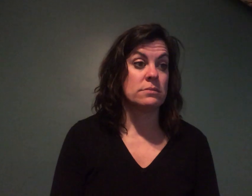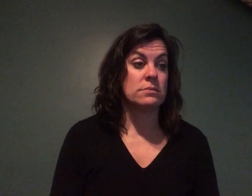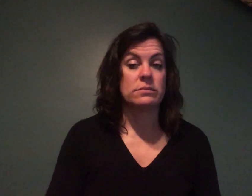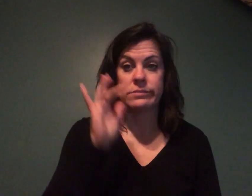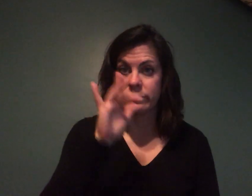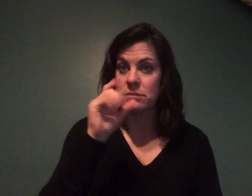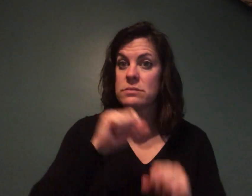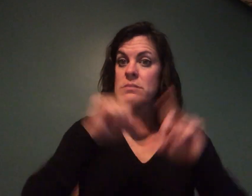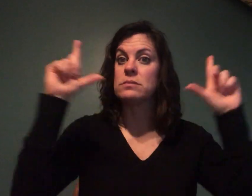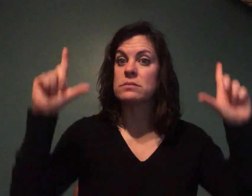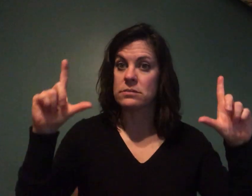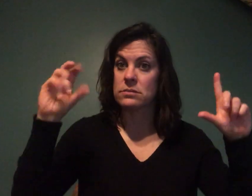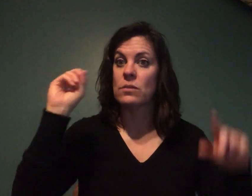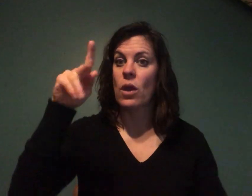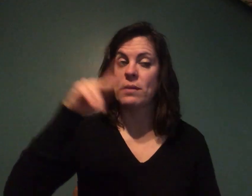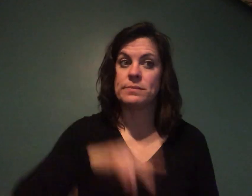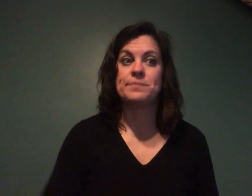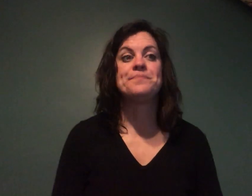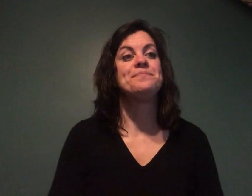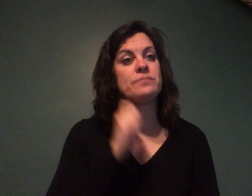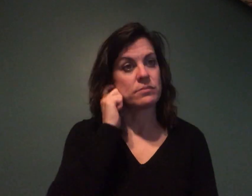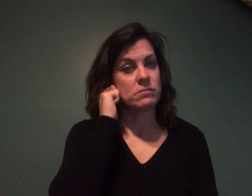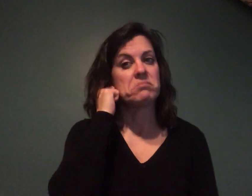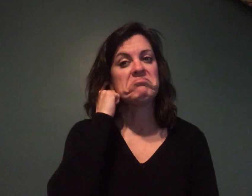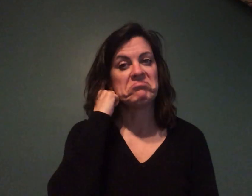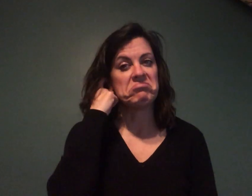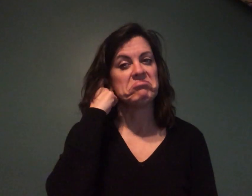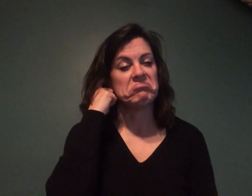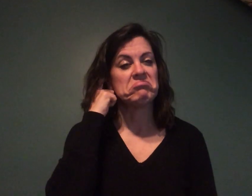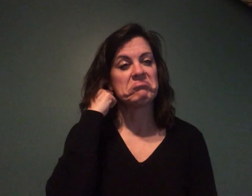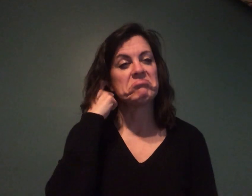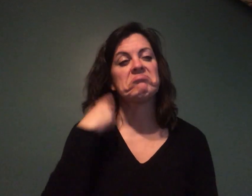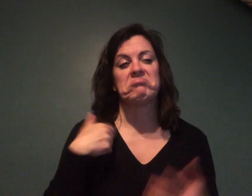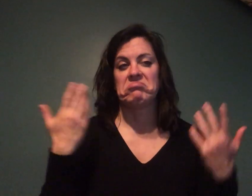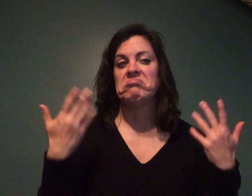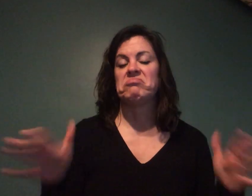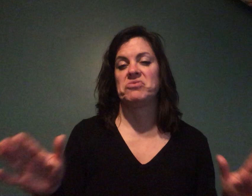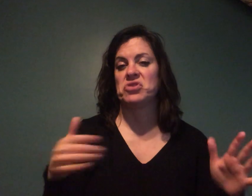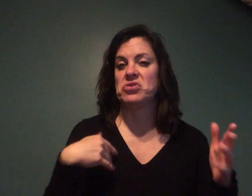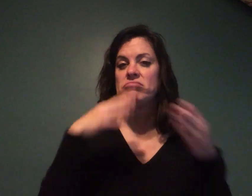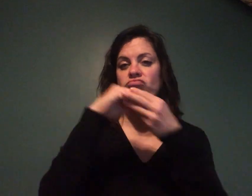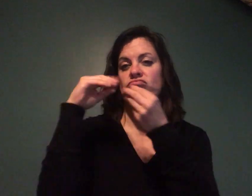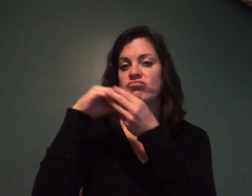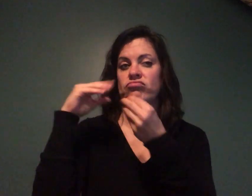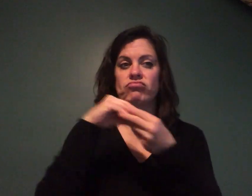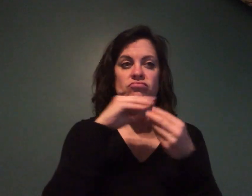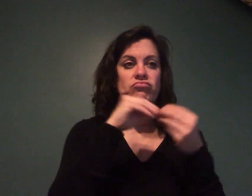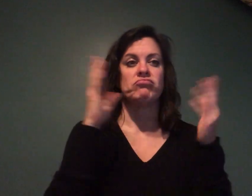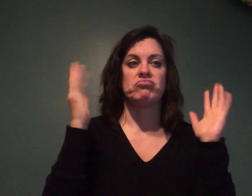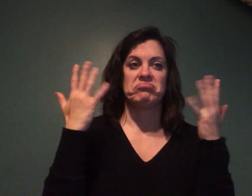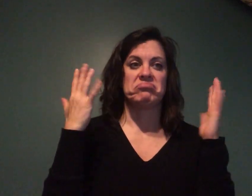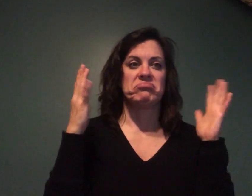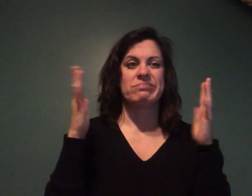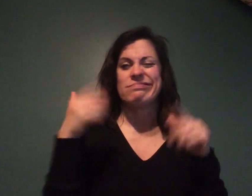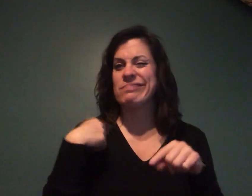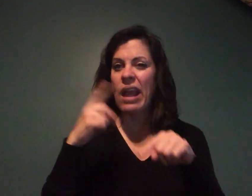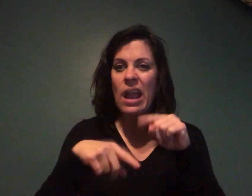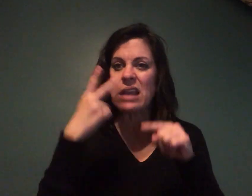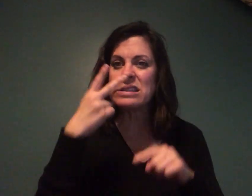I'm presenting. All right, now I can see. I can't see Malachi. I can't see Megan. I don't know why. All right, so we'll leave it there. If